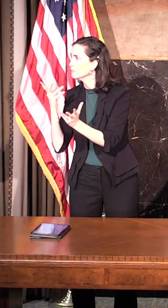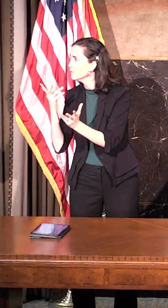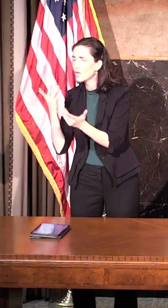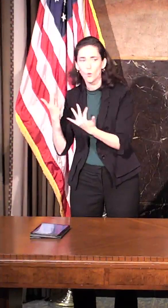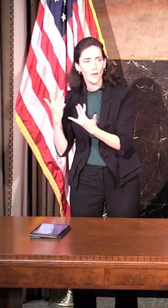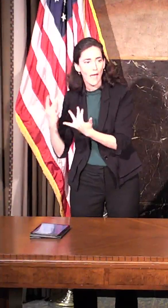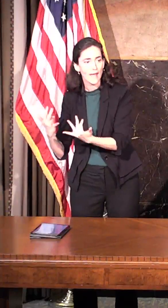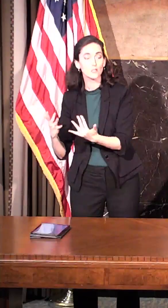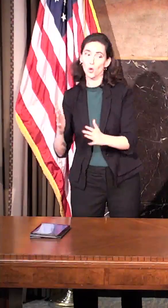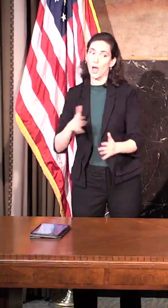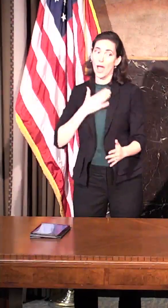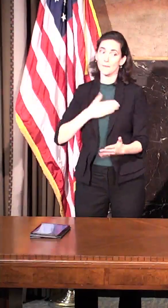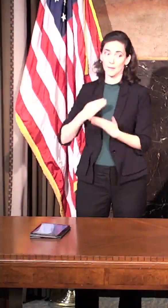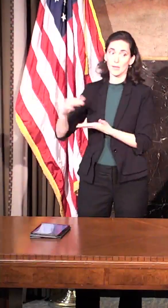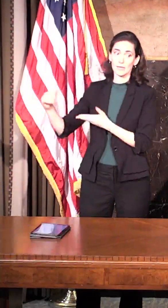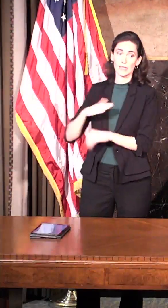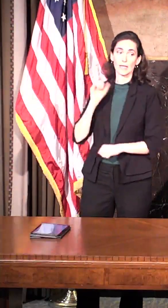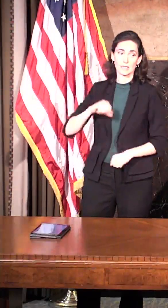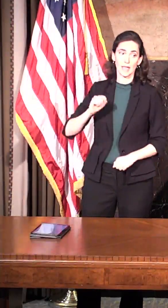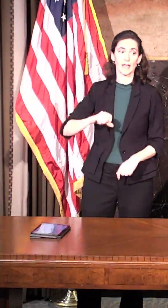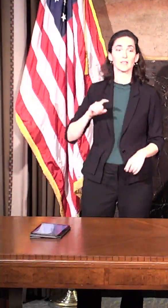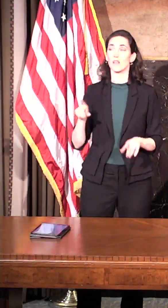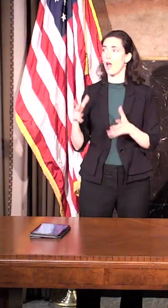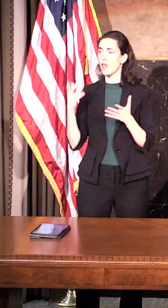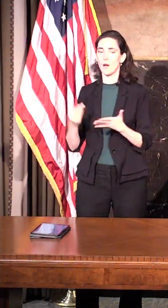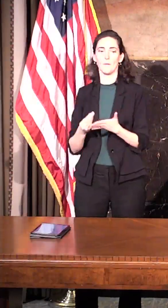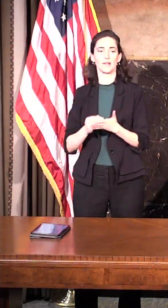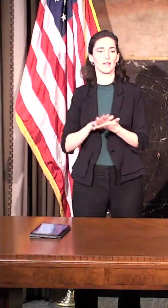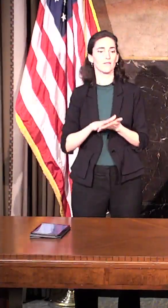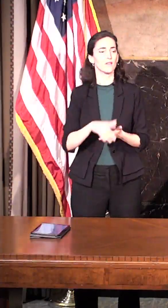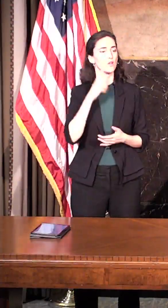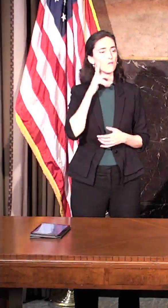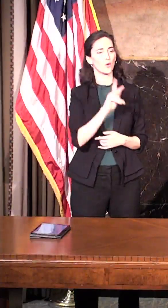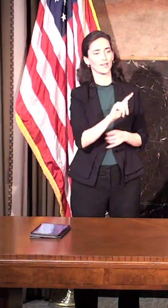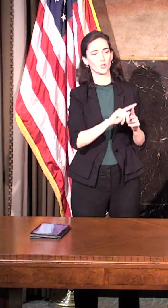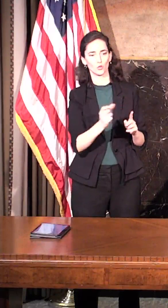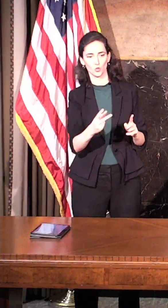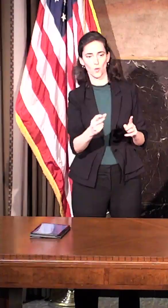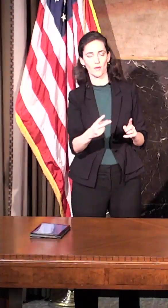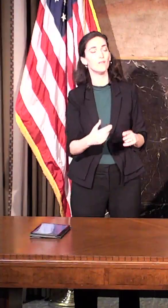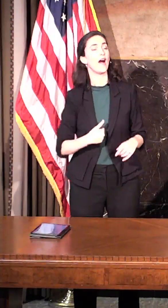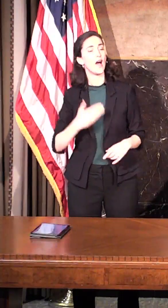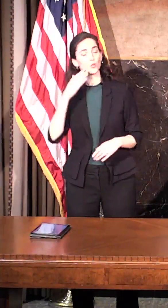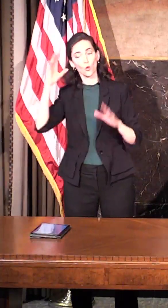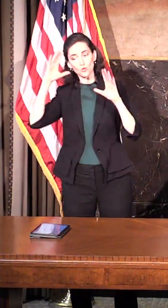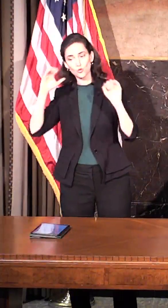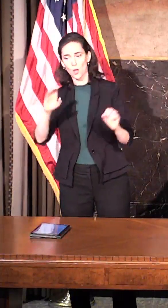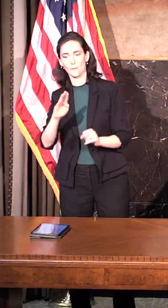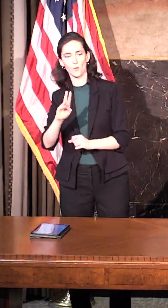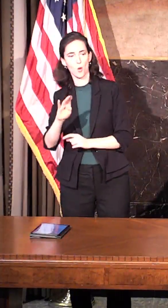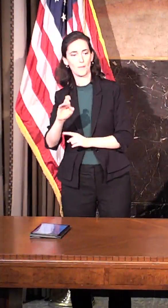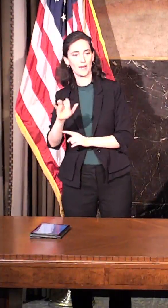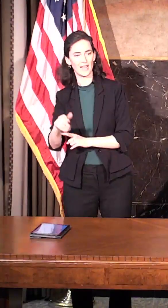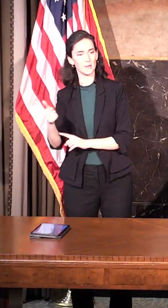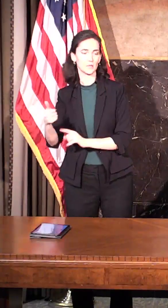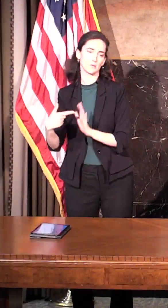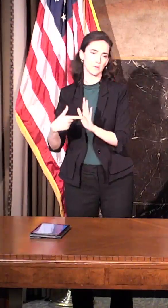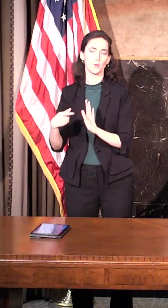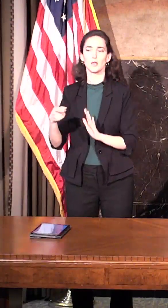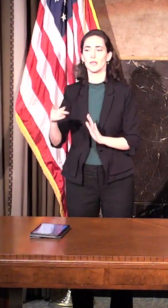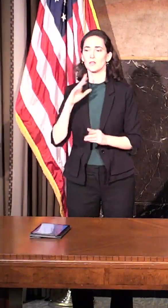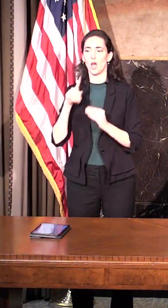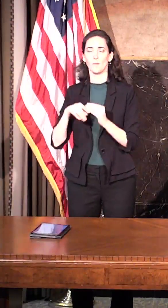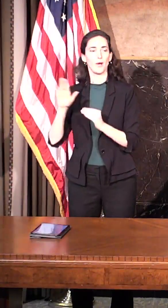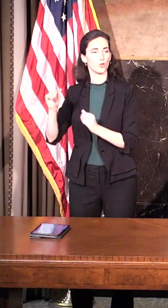and there's considerable funding there for K through 12, and I know Superintendent Brumley, for example, has been talking about